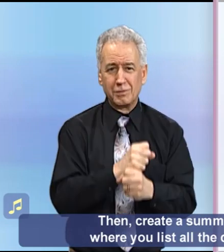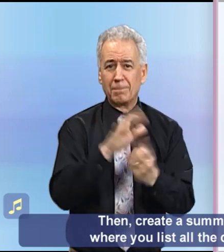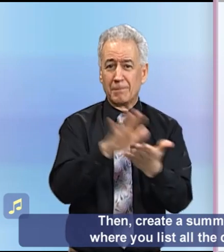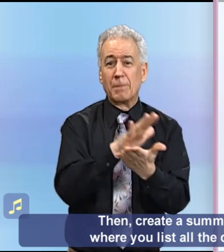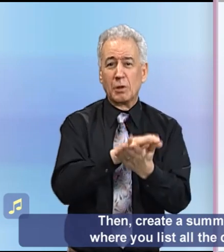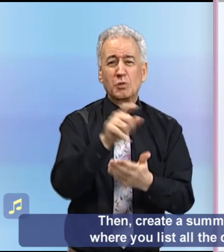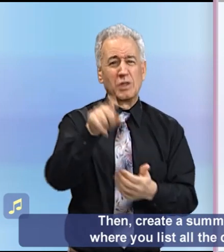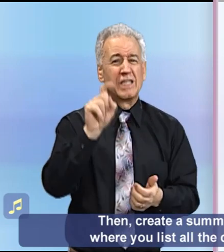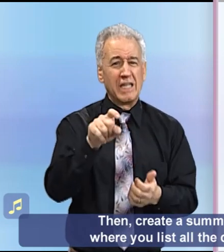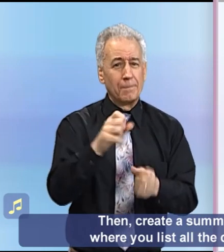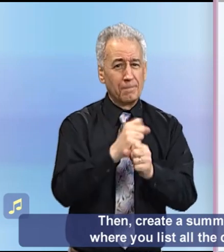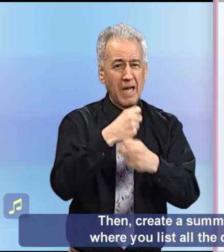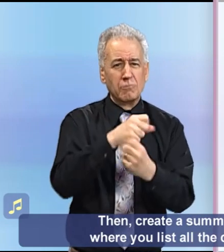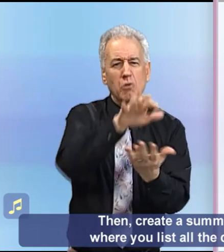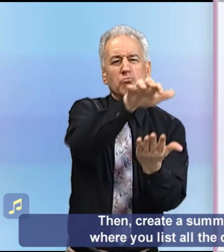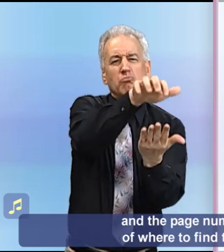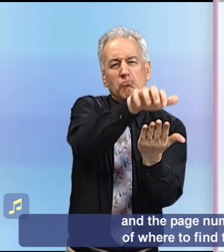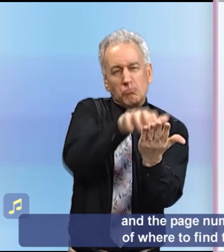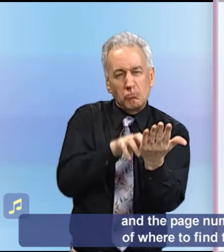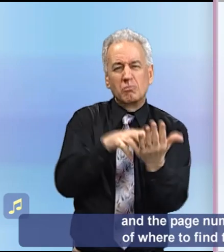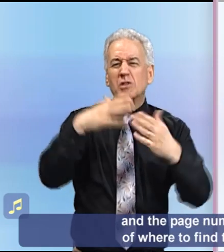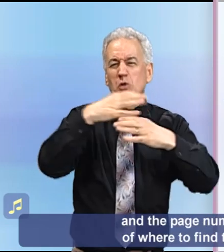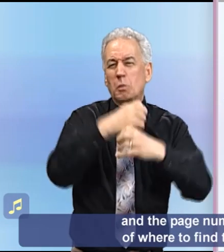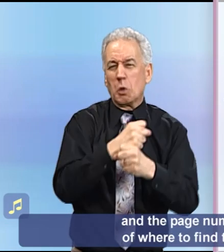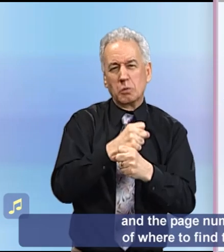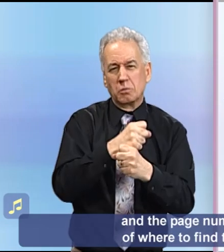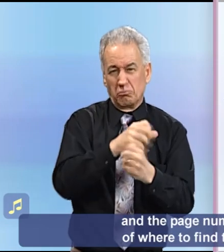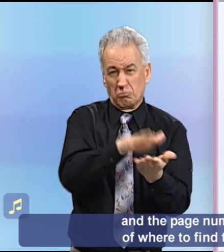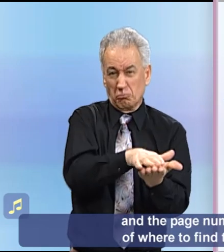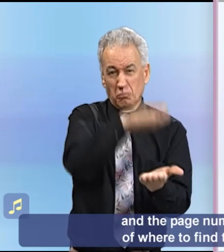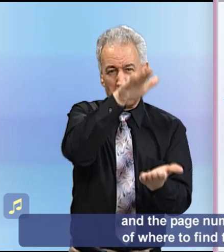sheet where you list all the documents in the page numbers of where to find them